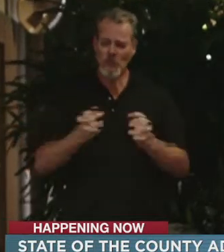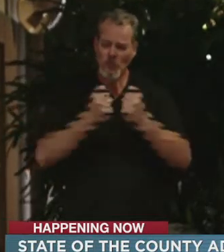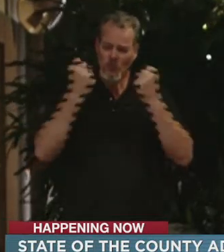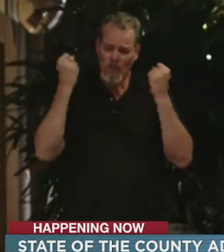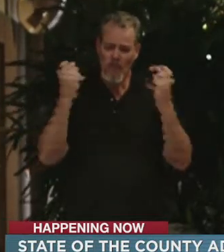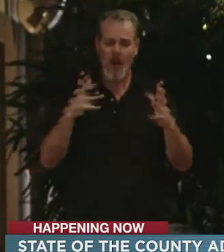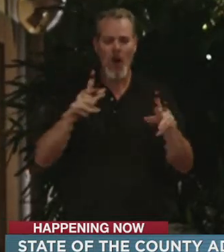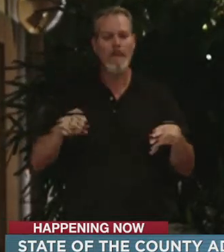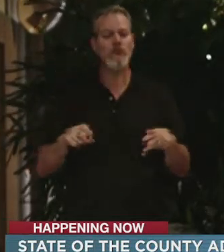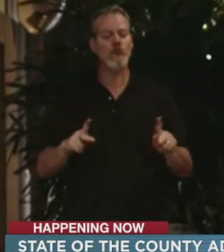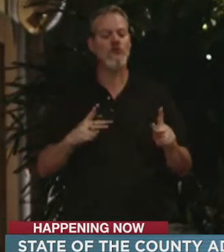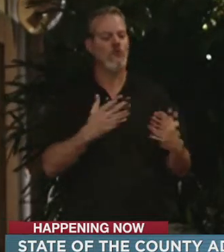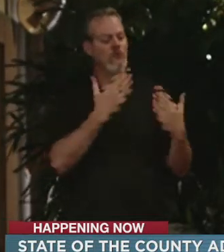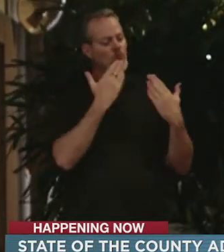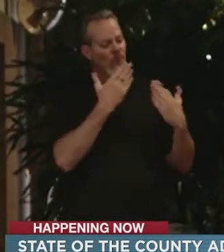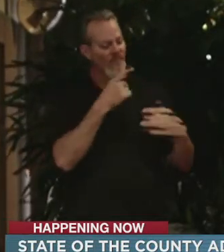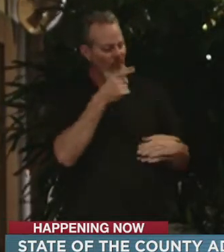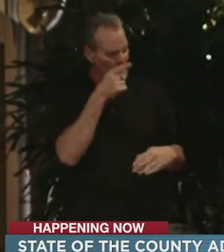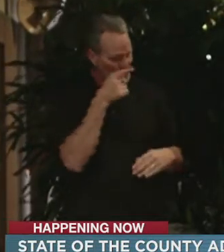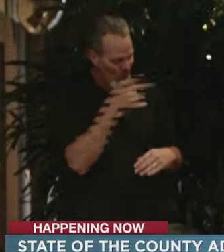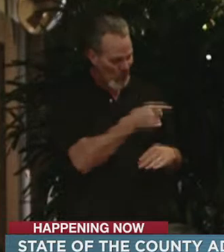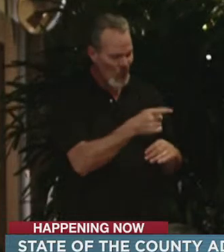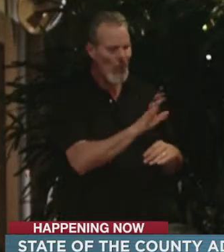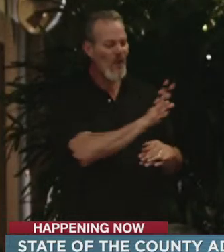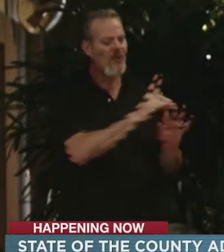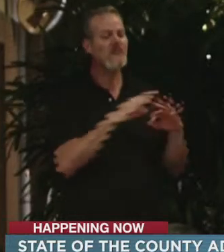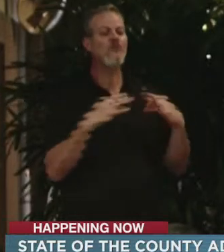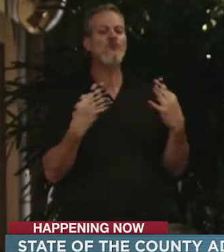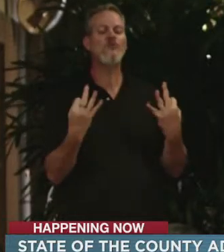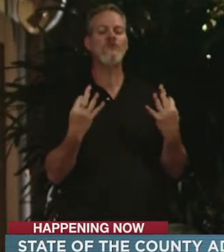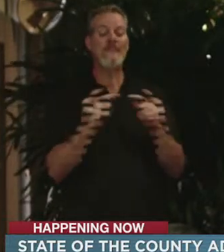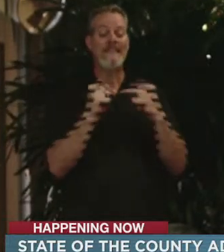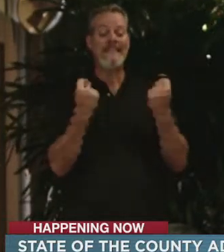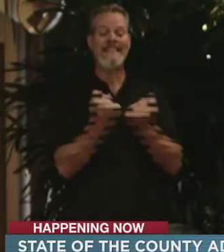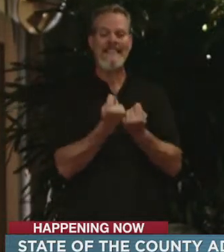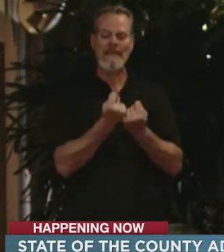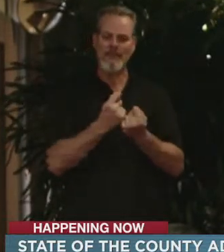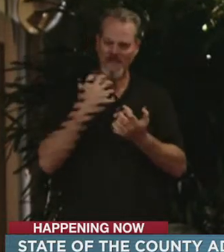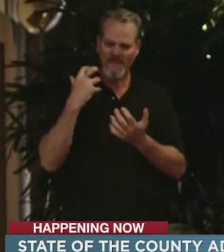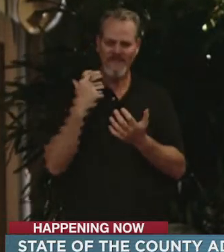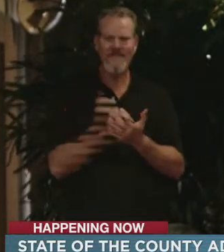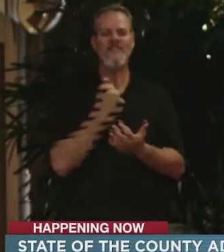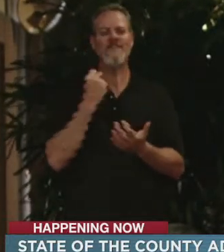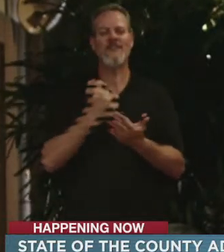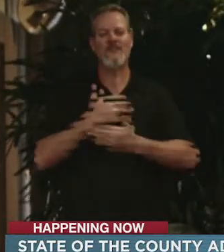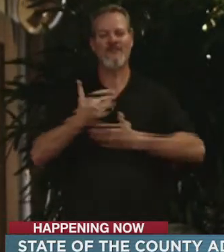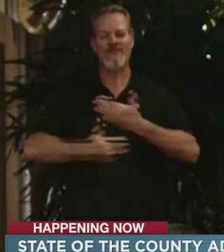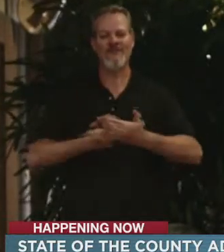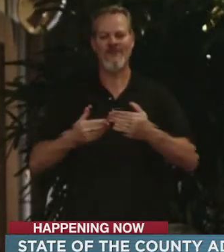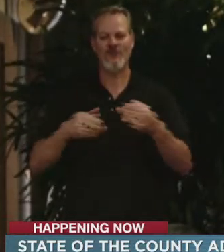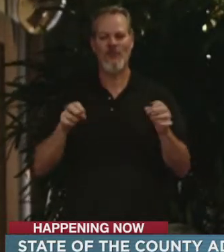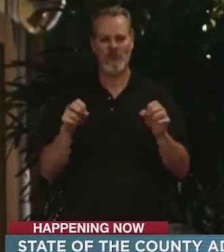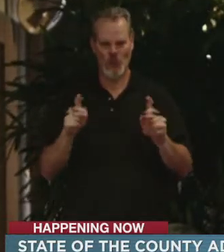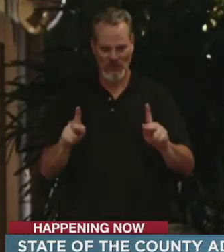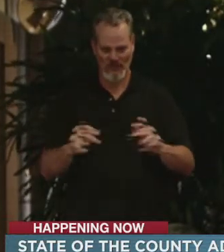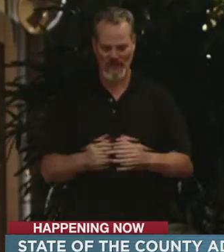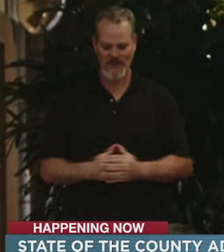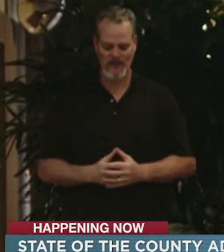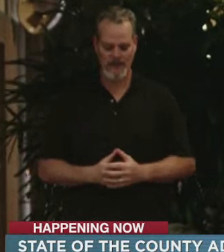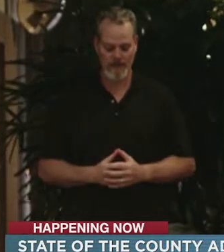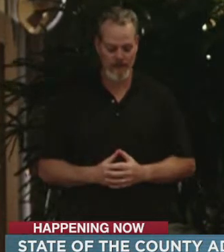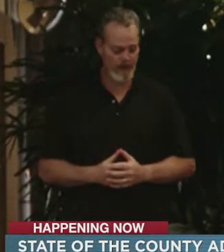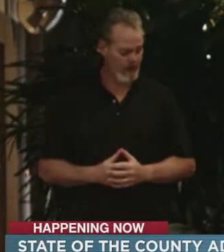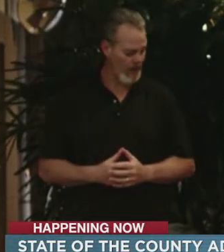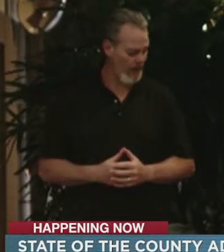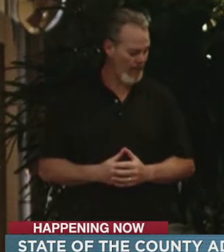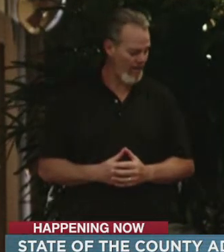so grateful that you have been, and your team have been taking advantage of those opportunities. I wanted to